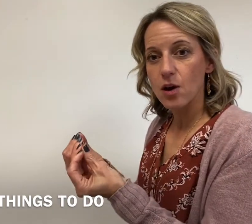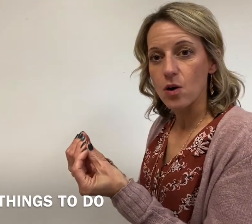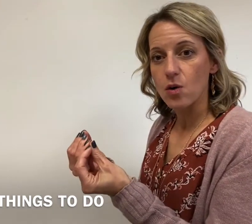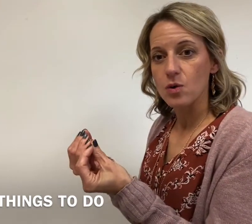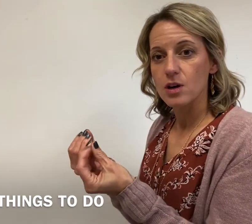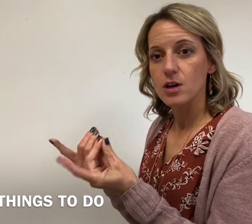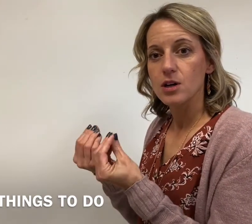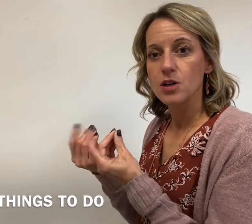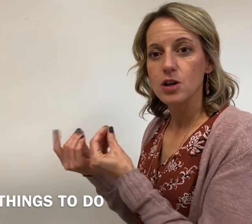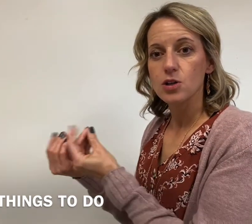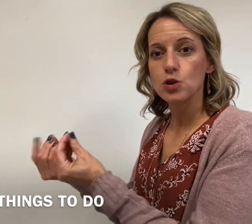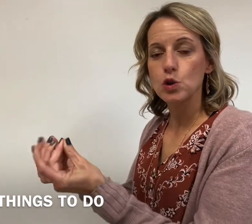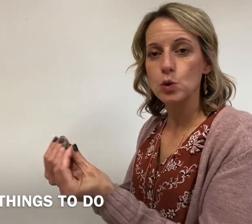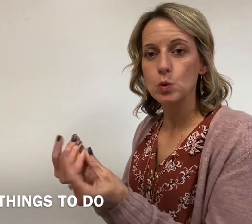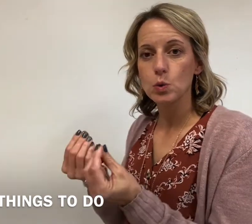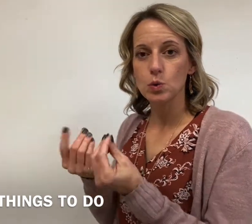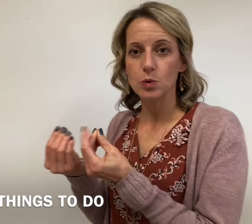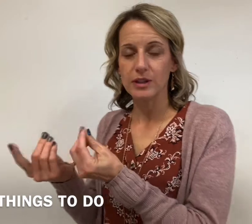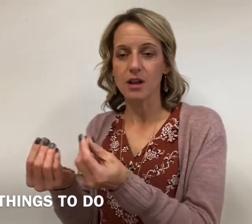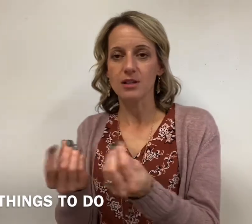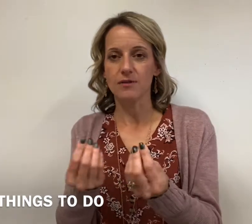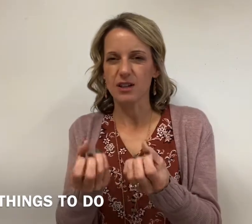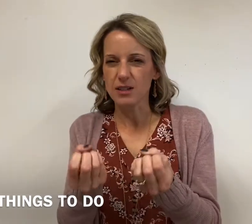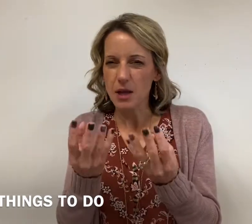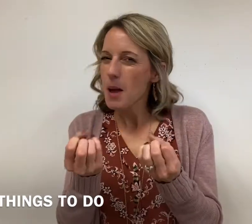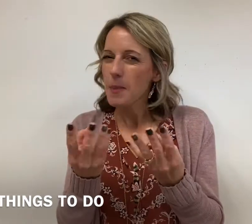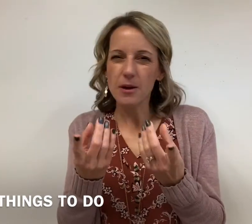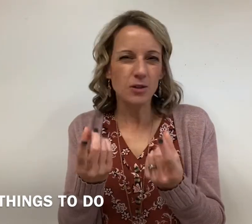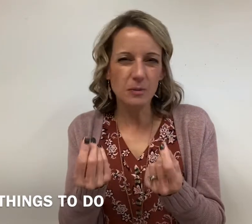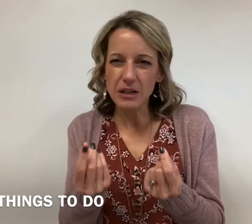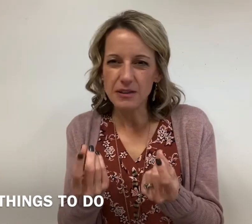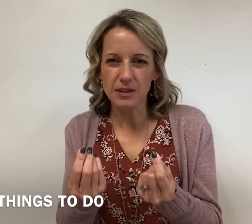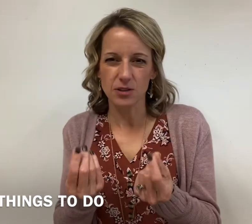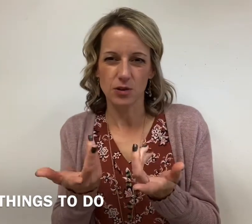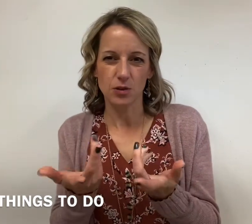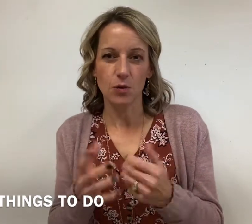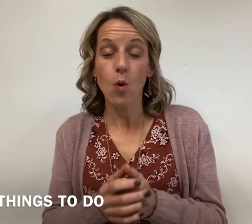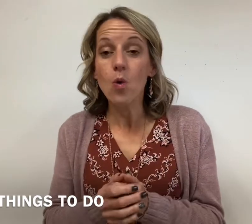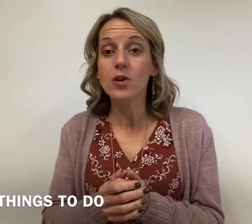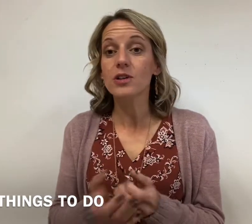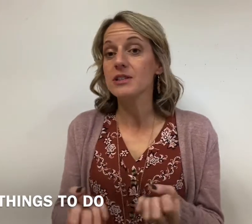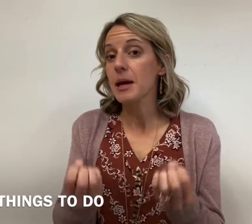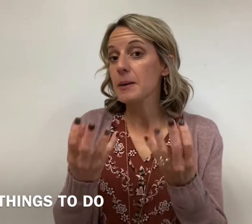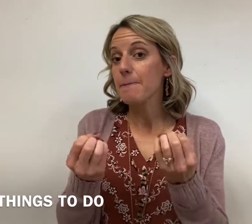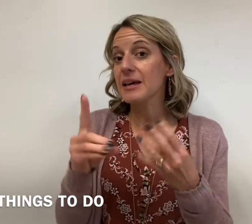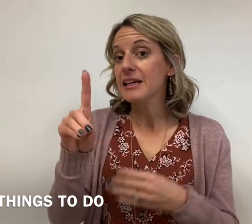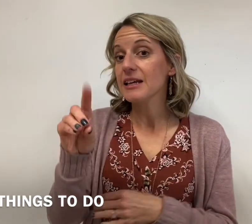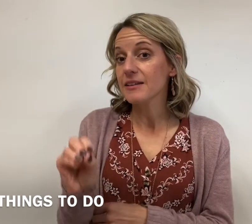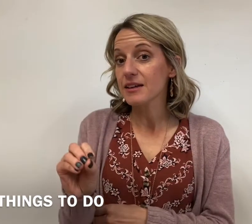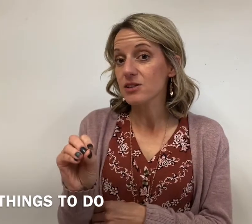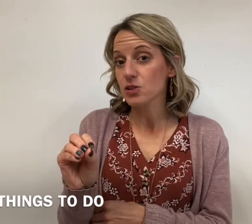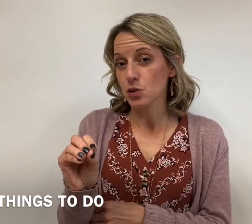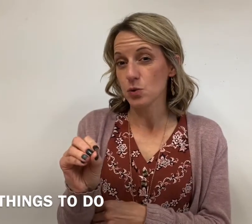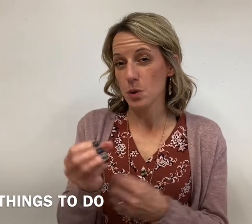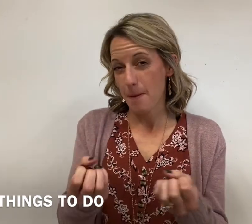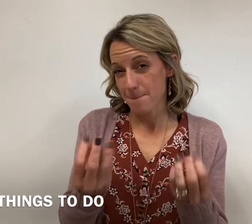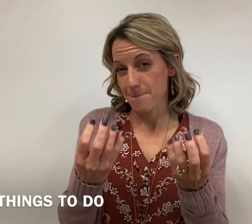D-O, do, doing lots of things. There's many things to do. Or you can sign many things to do,